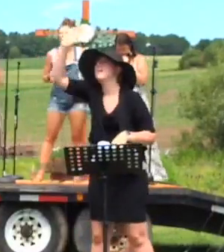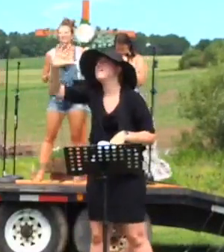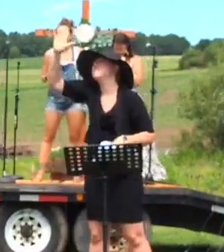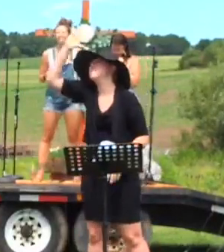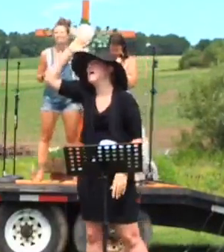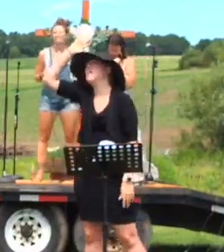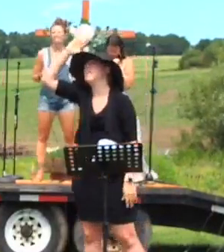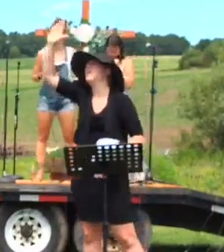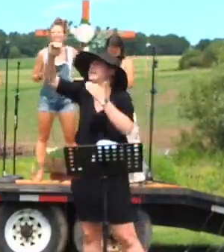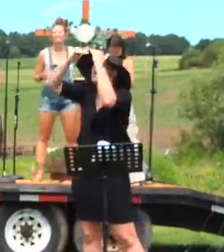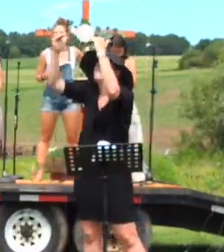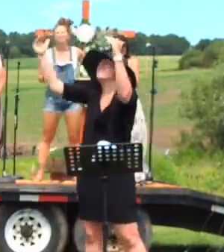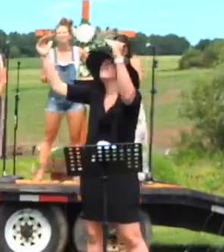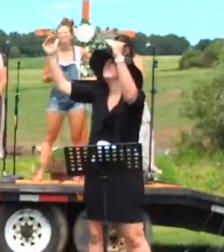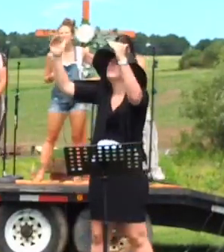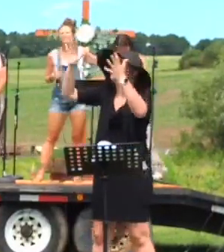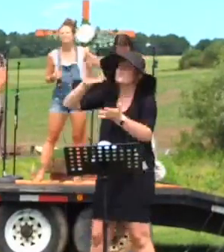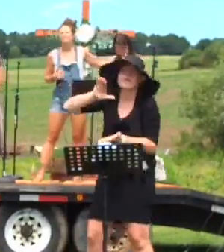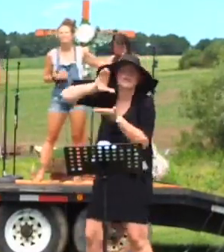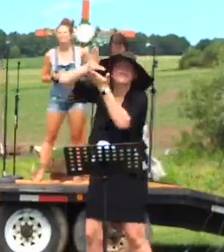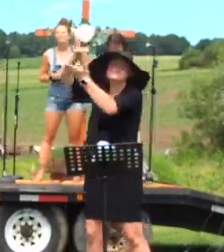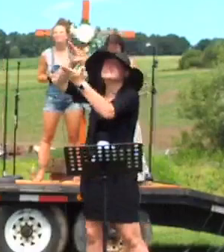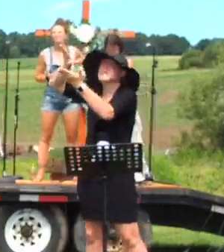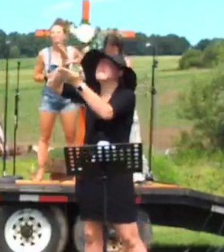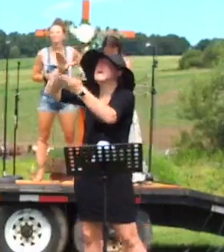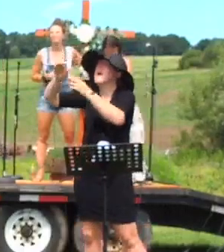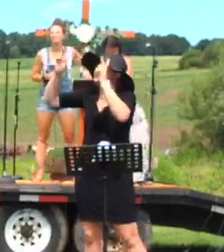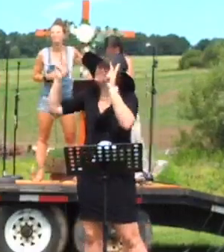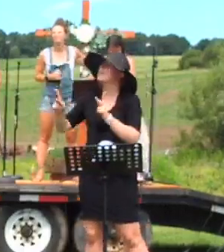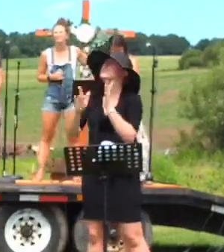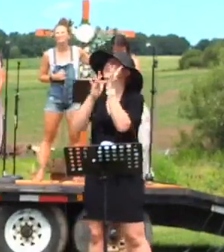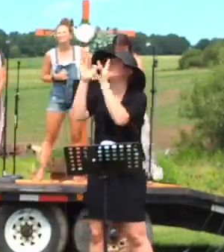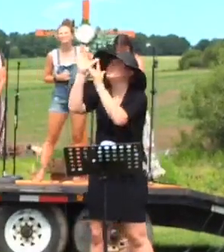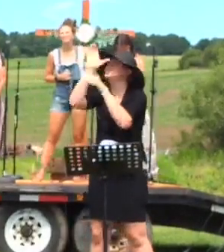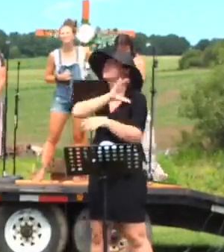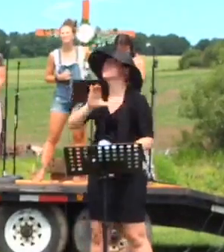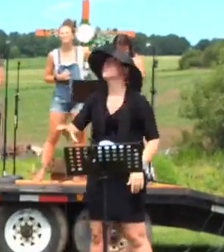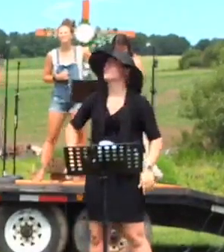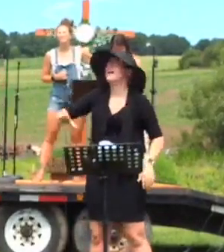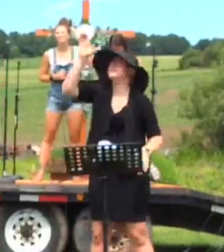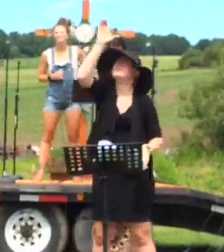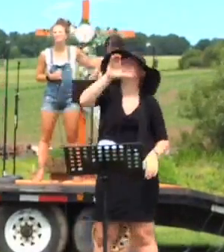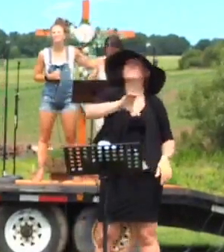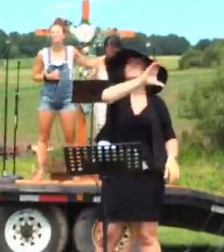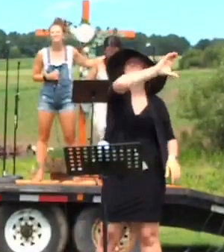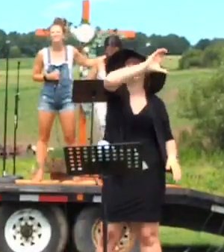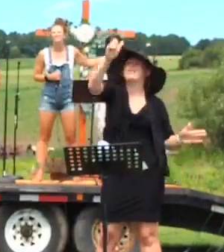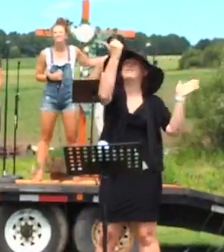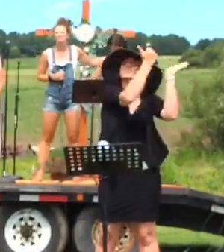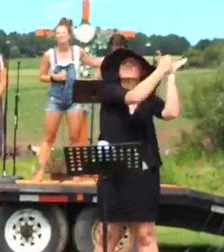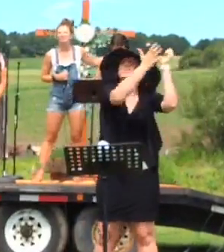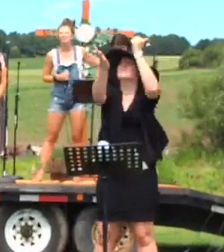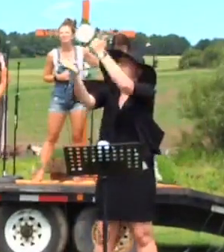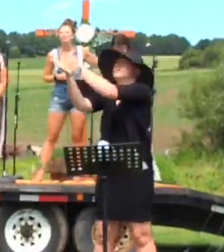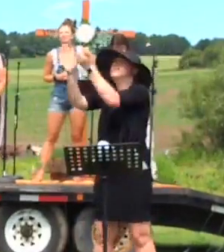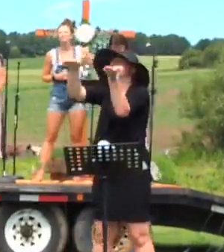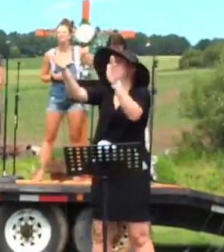heaven. And we lift this up in the name of God and the person of Jesus Christ, who died on the cross for each and every one of